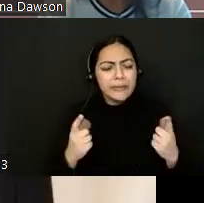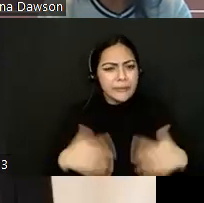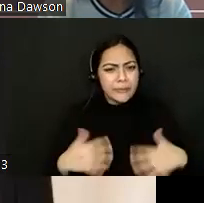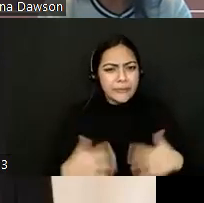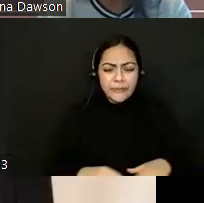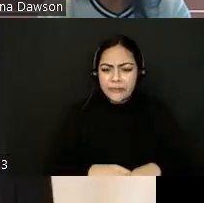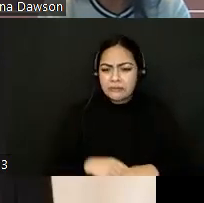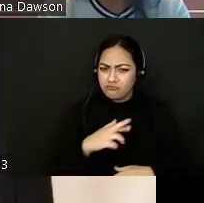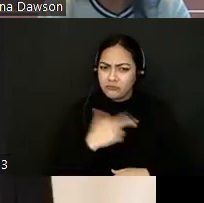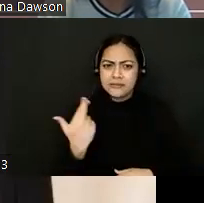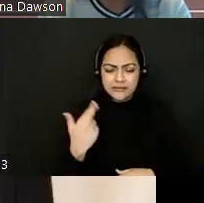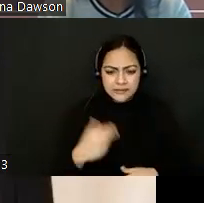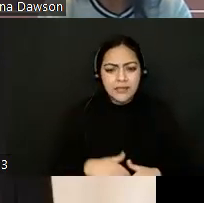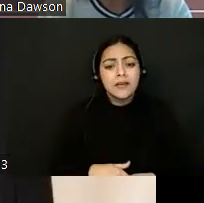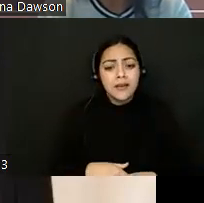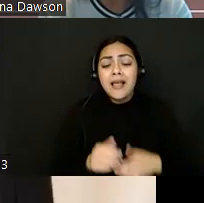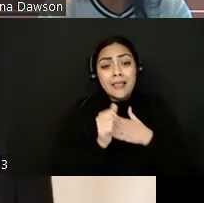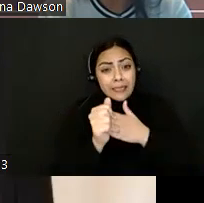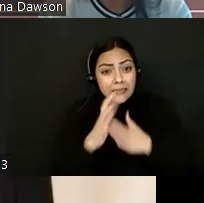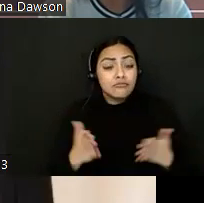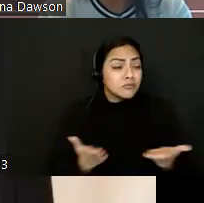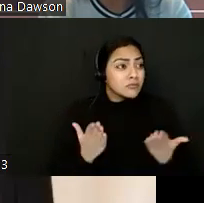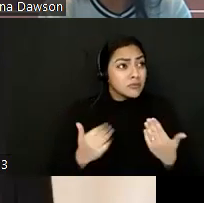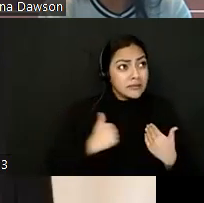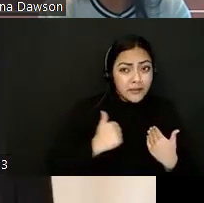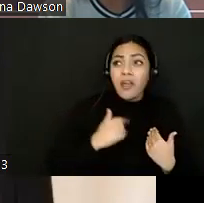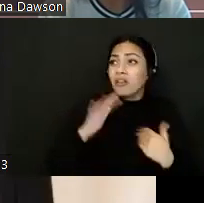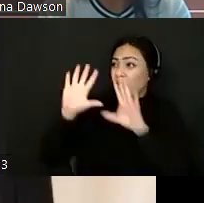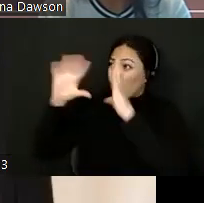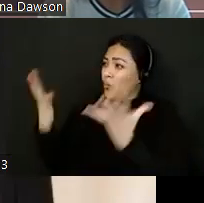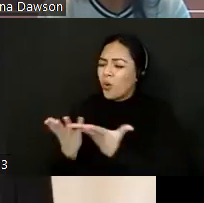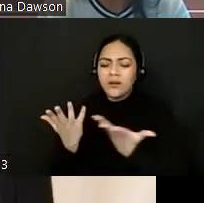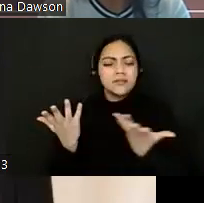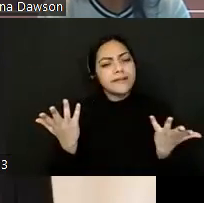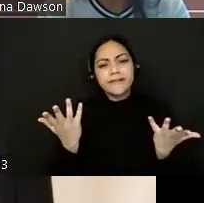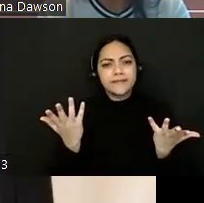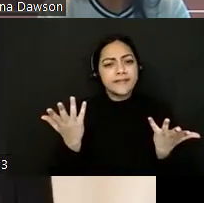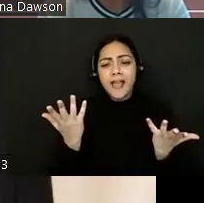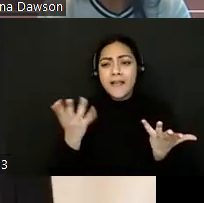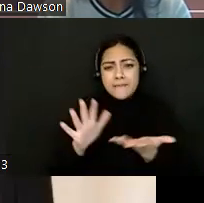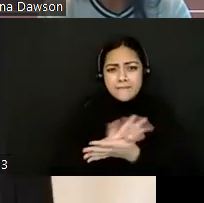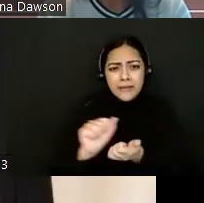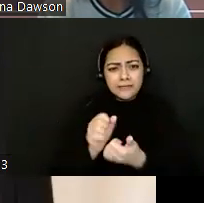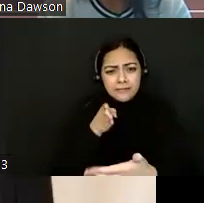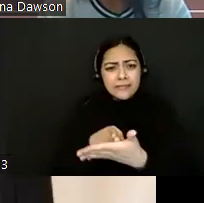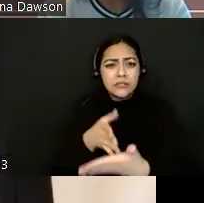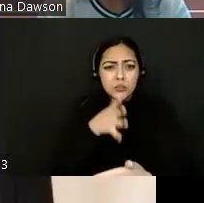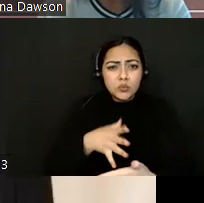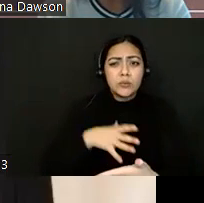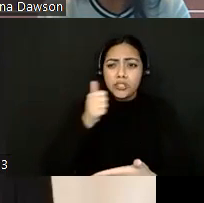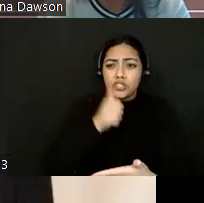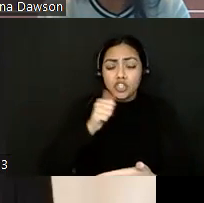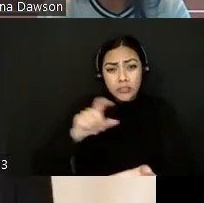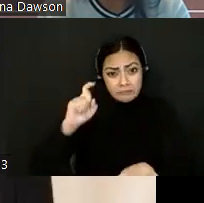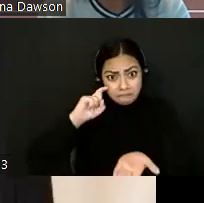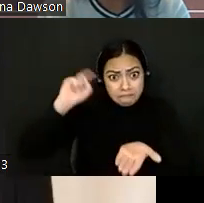in Canada and globally still do not recognize the severity of violence against women and girls, particularly in our part of the